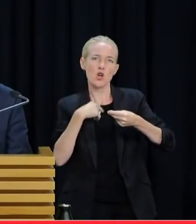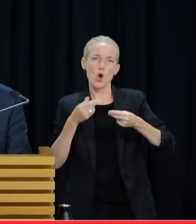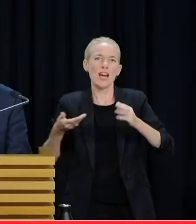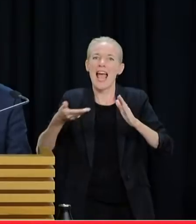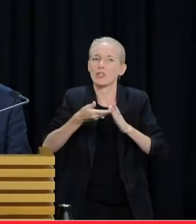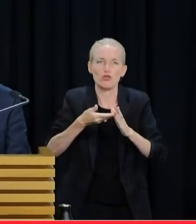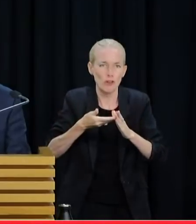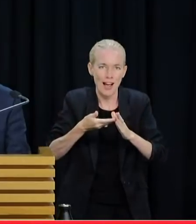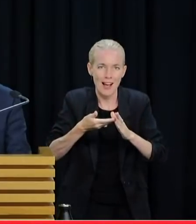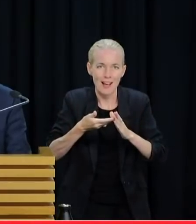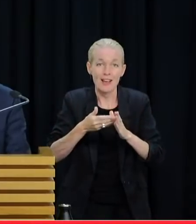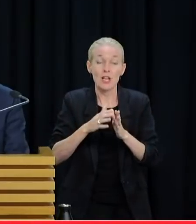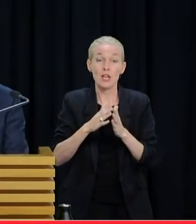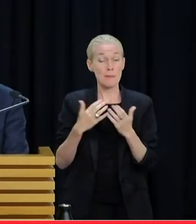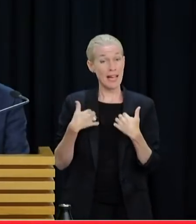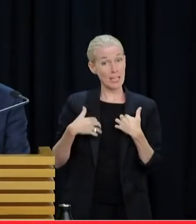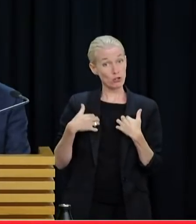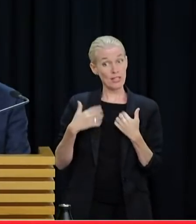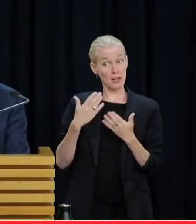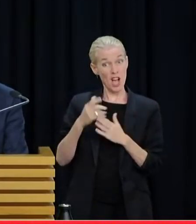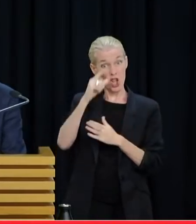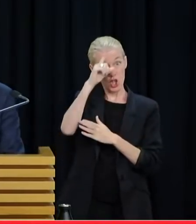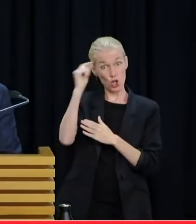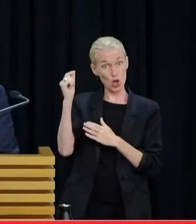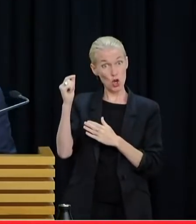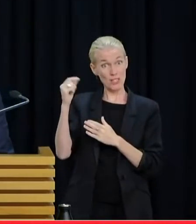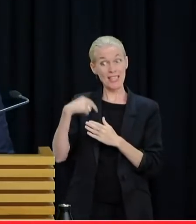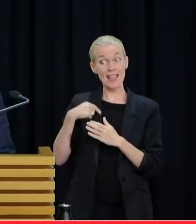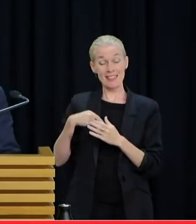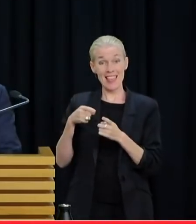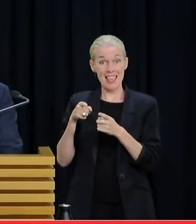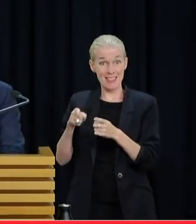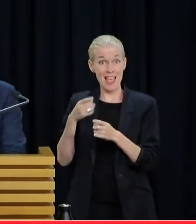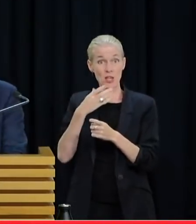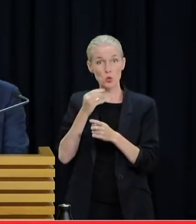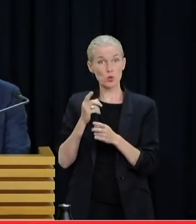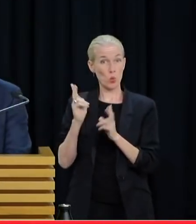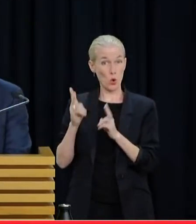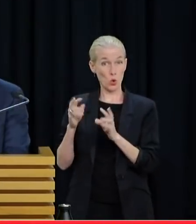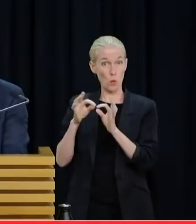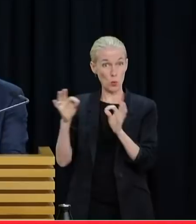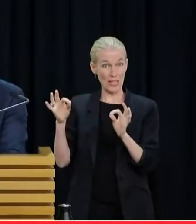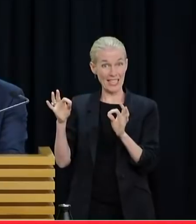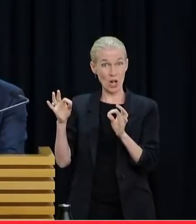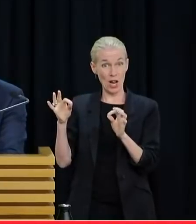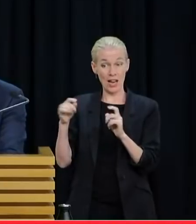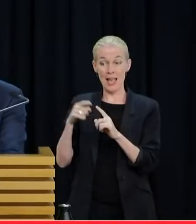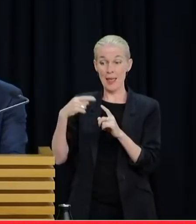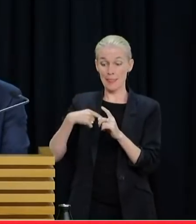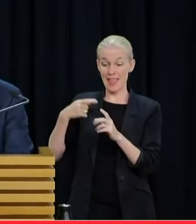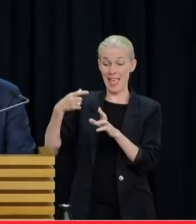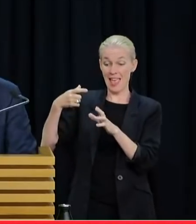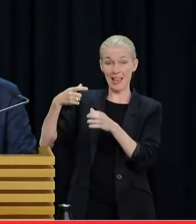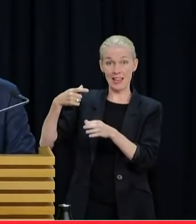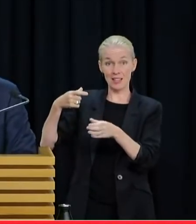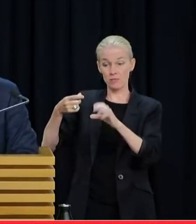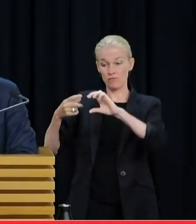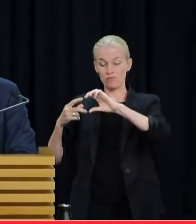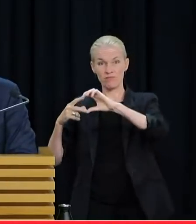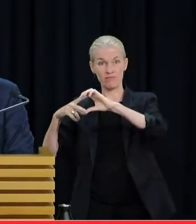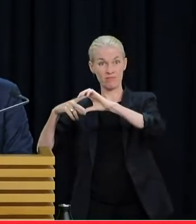regular needles and syringes. And they worked out right from the start a technique to do that, which was to actually invert the bottle, so there was no gas